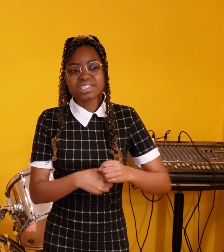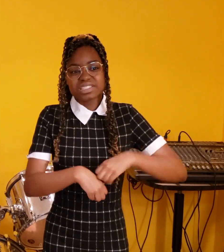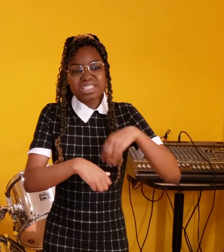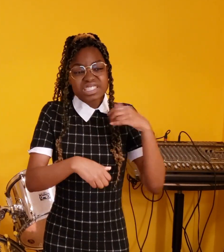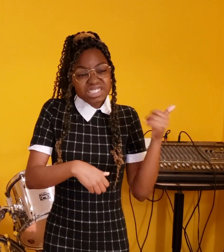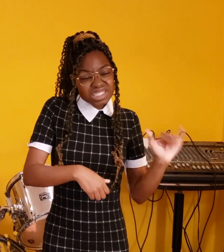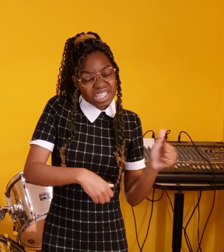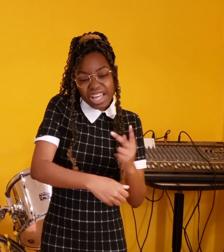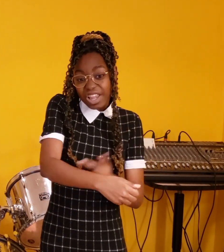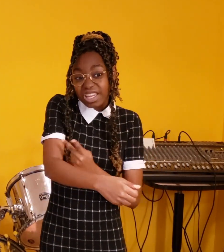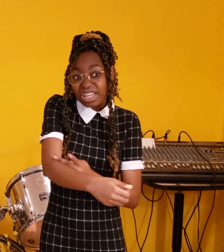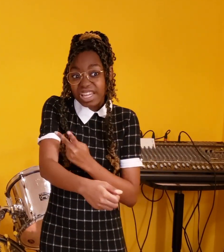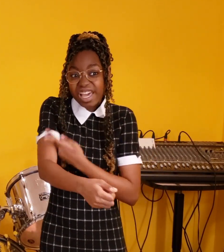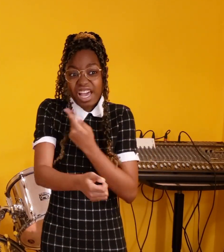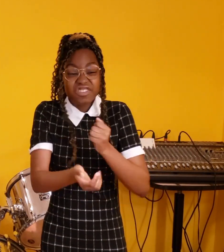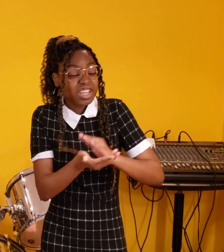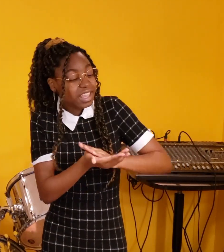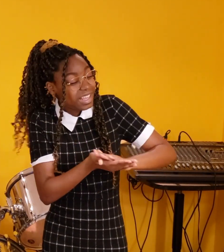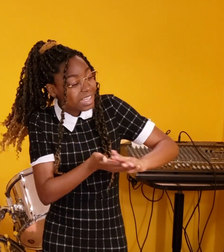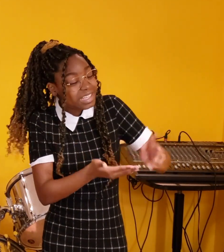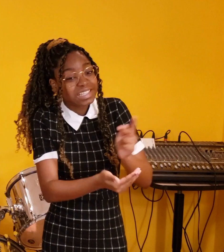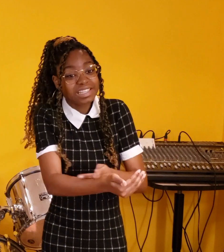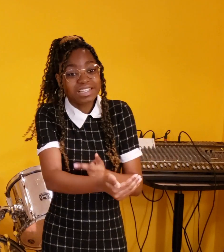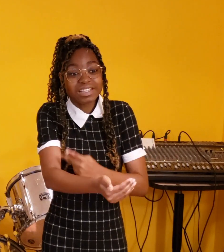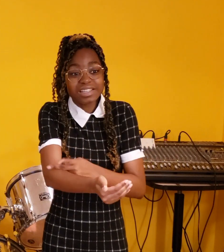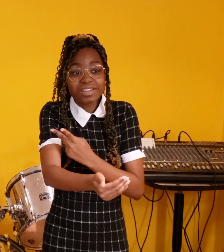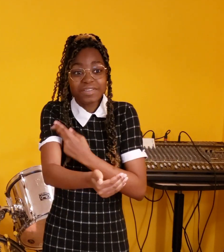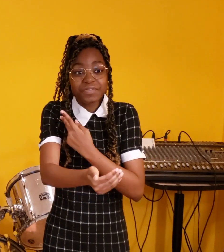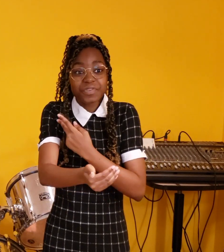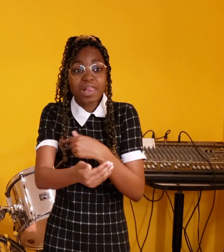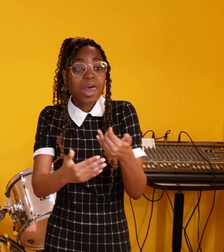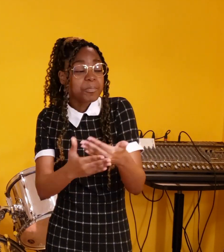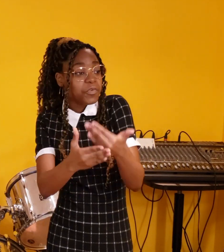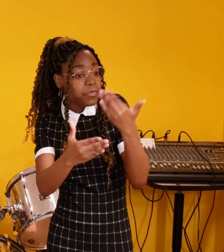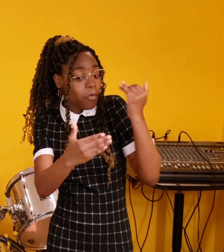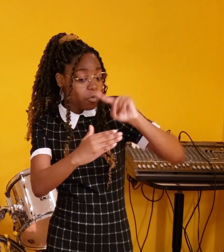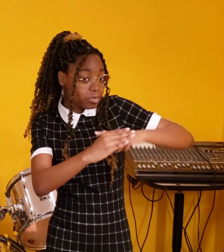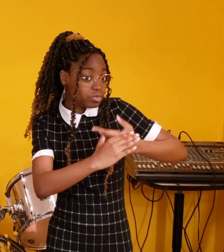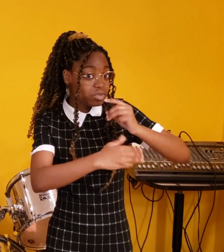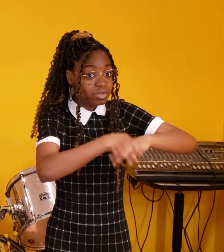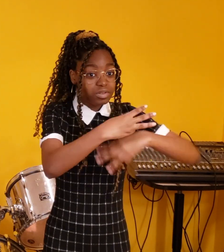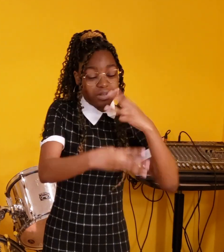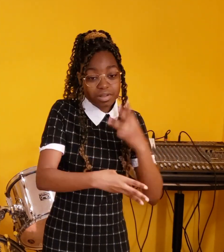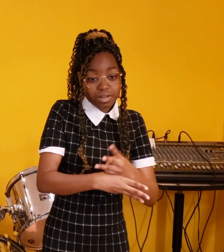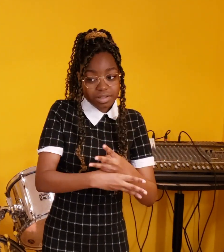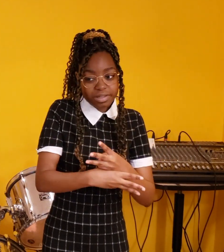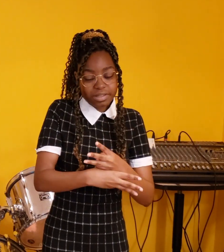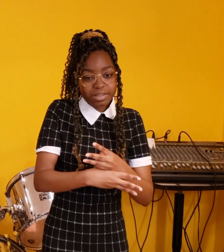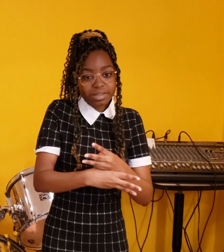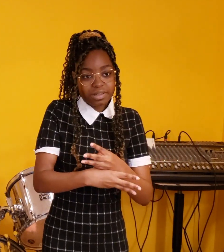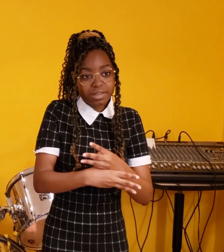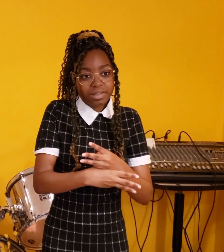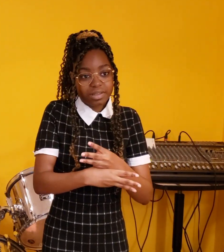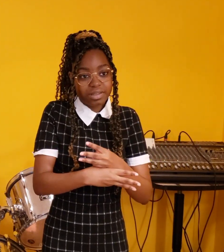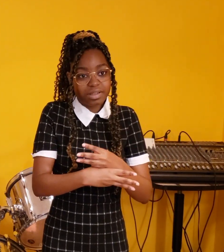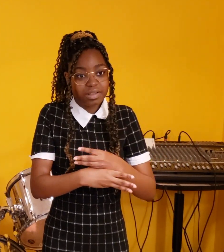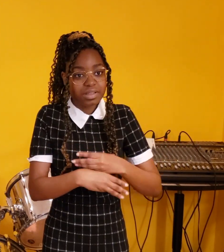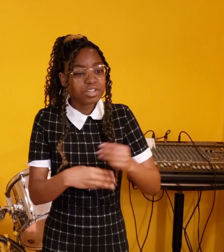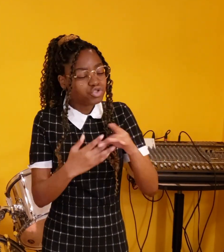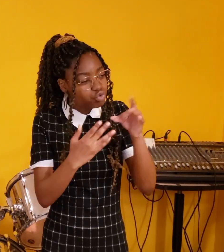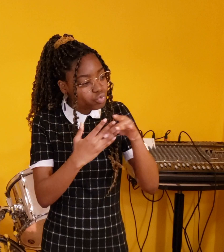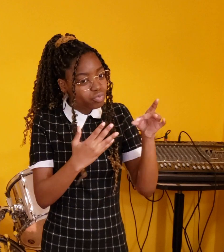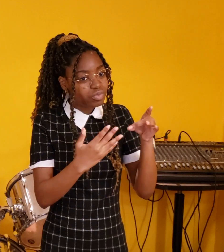without spot, who was foreordained before the foundation of the world, but